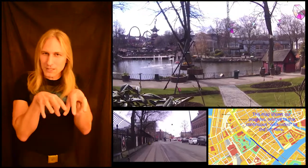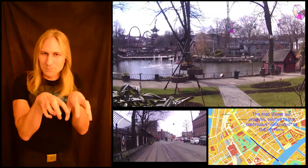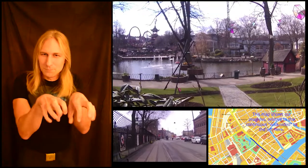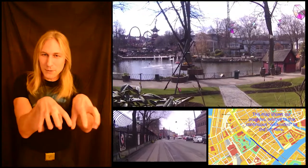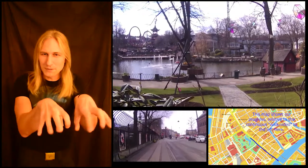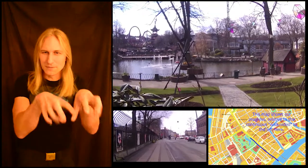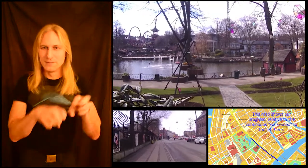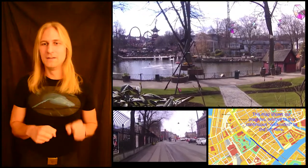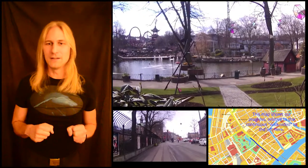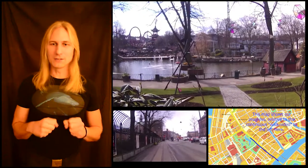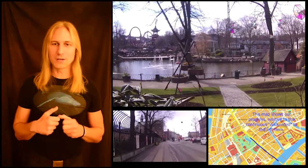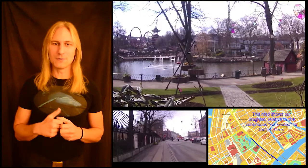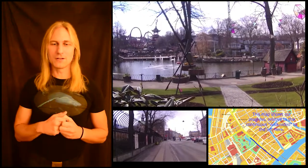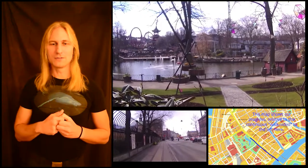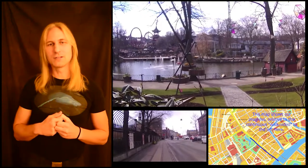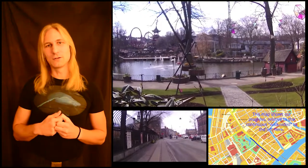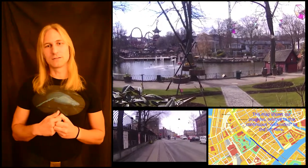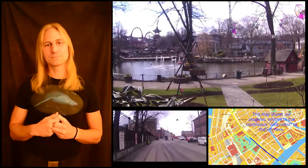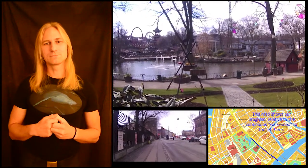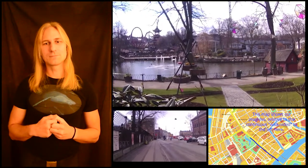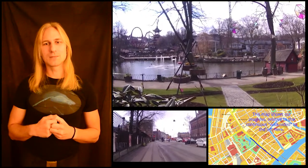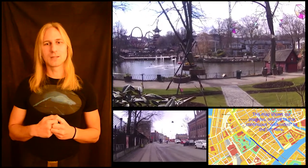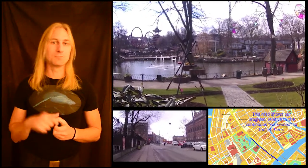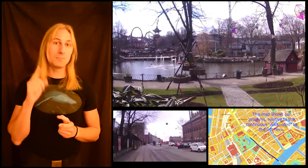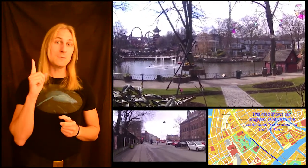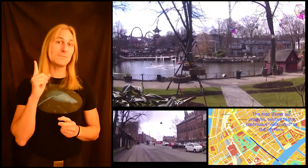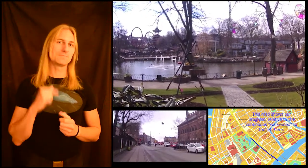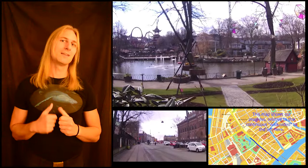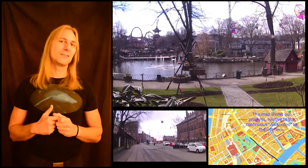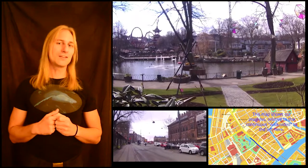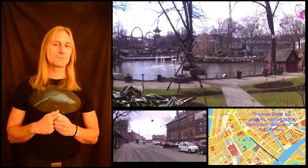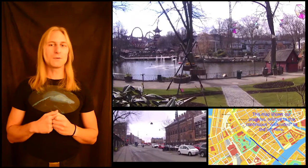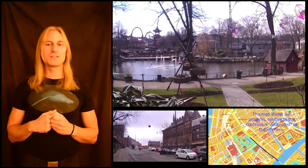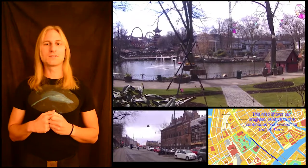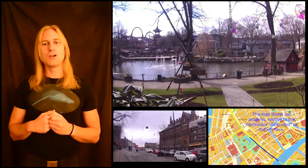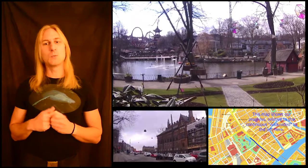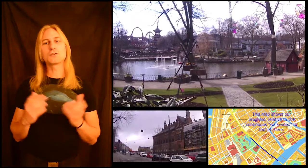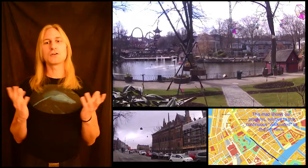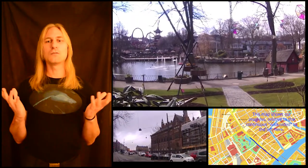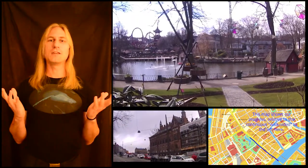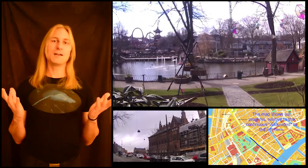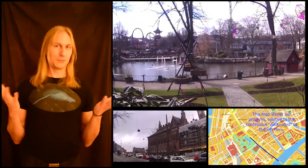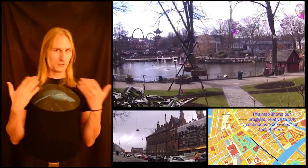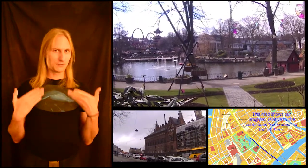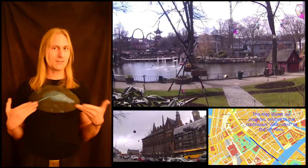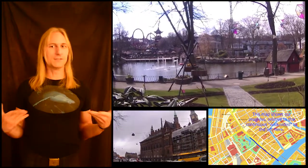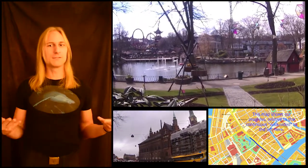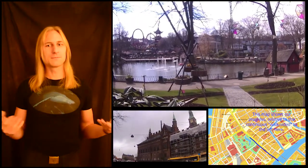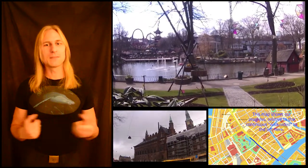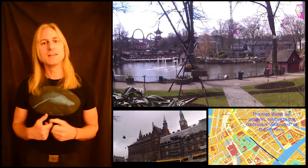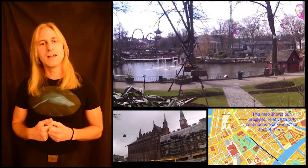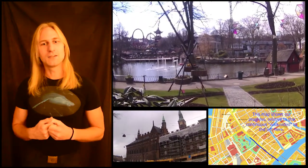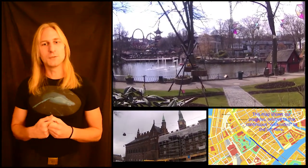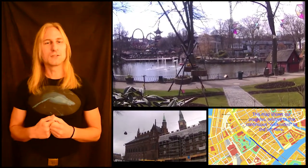still lie buried in the ground under Tivoli. Maybe their spirits watch over their